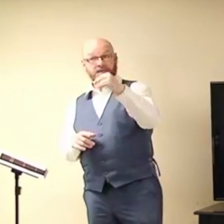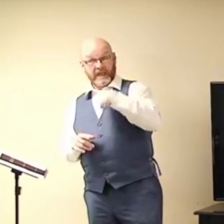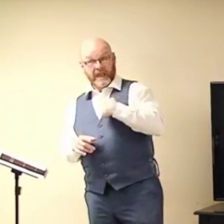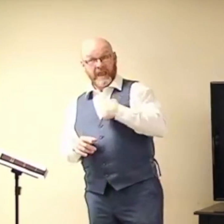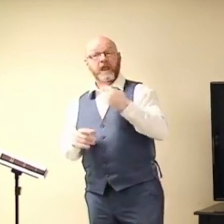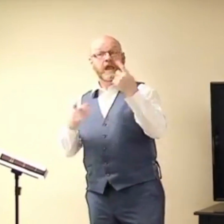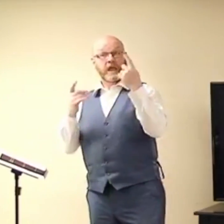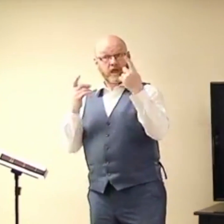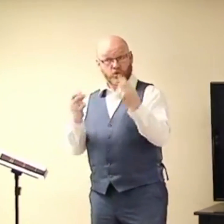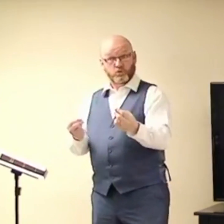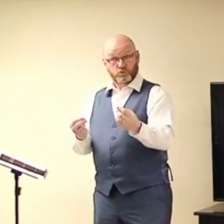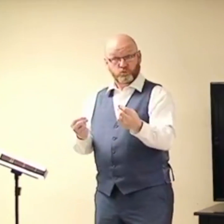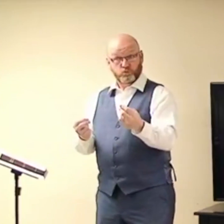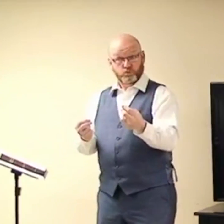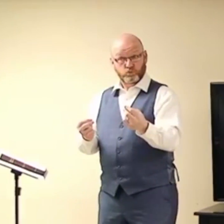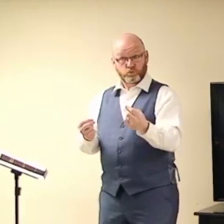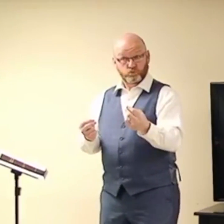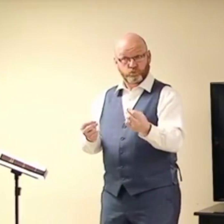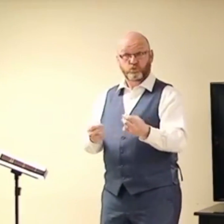But if I do them,